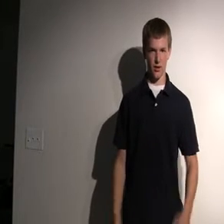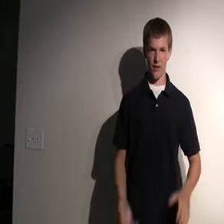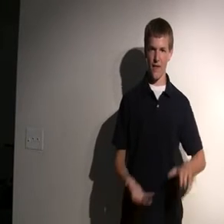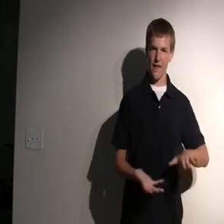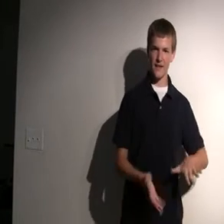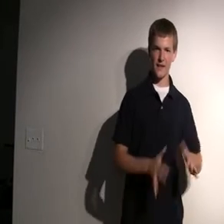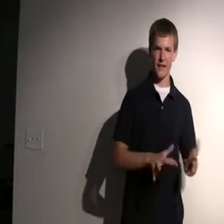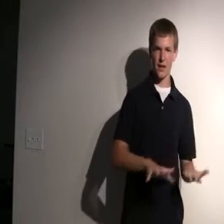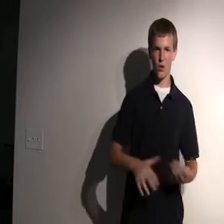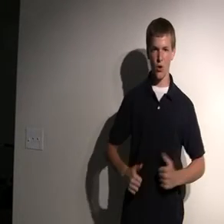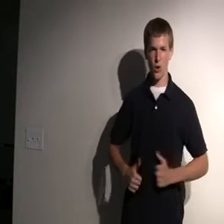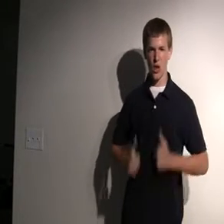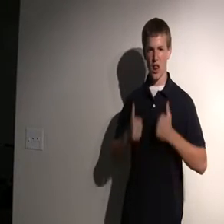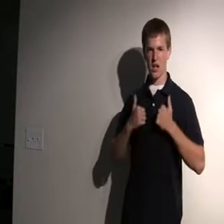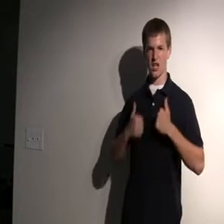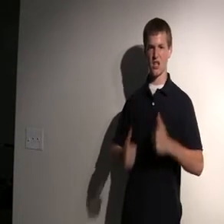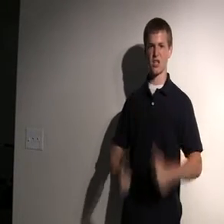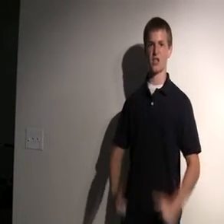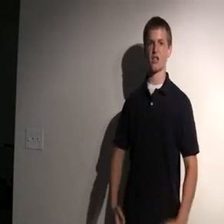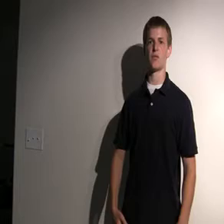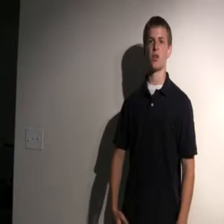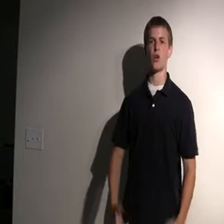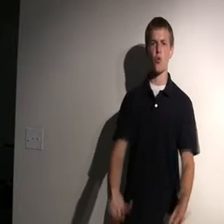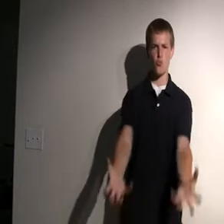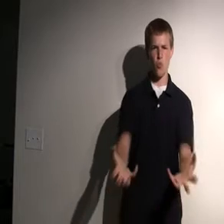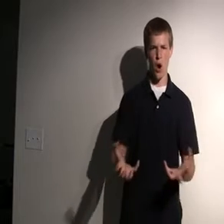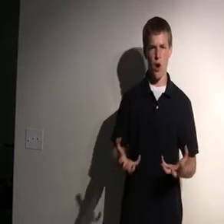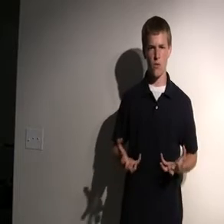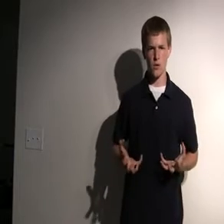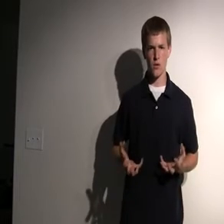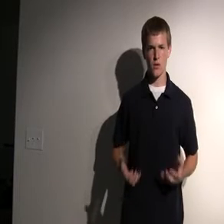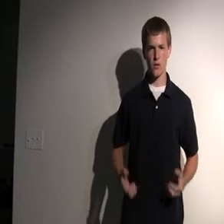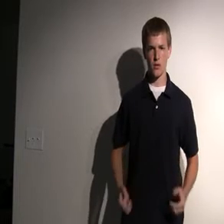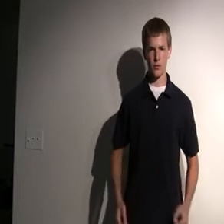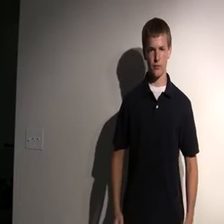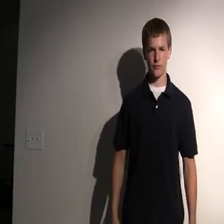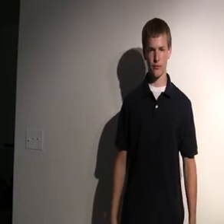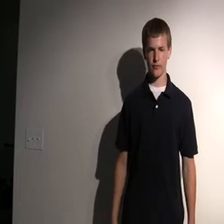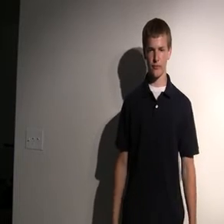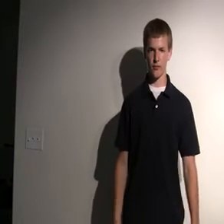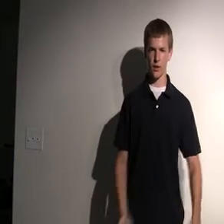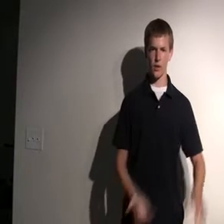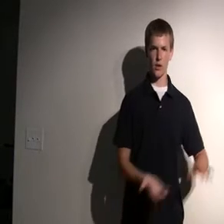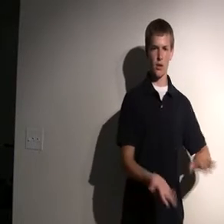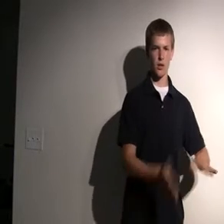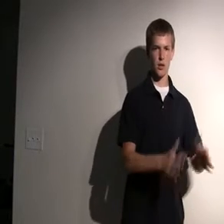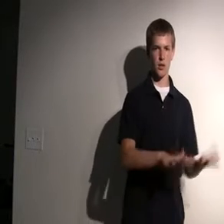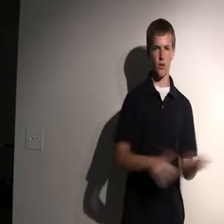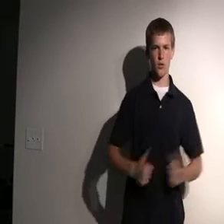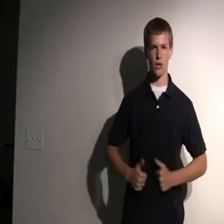Dead or the line I want it Dead or